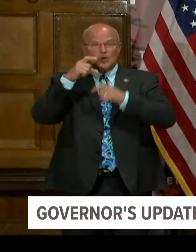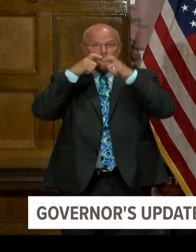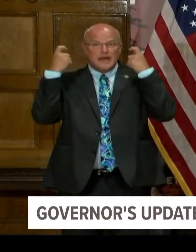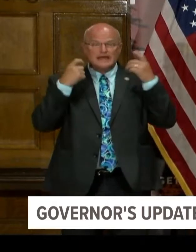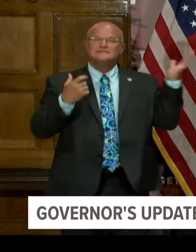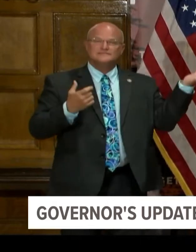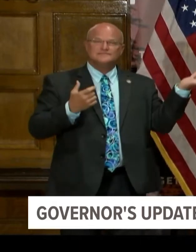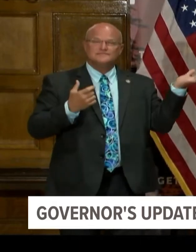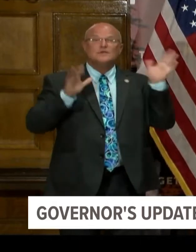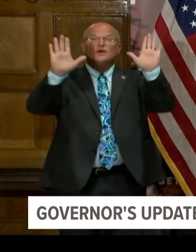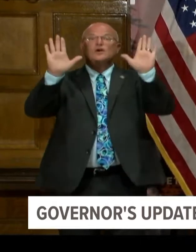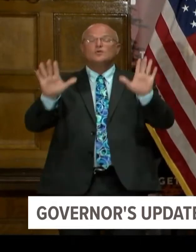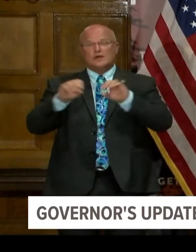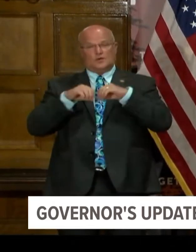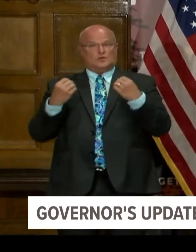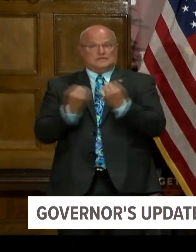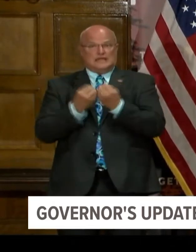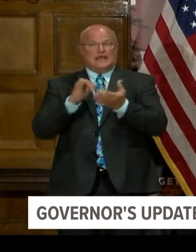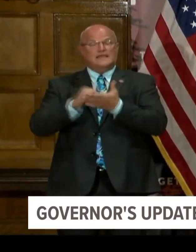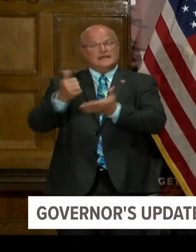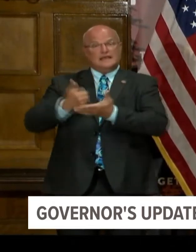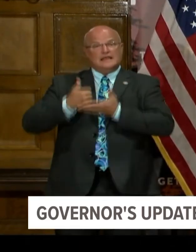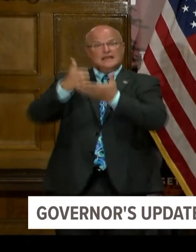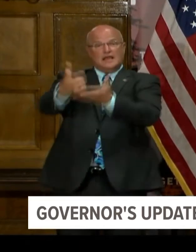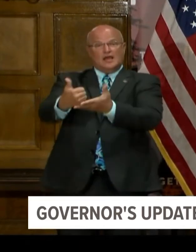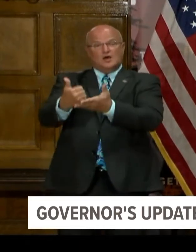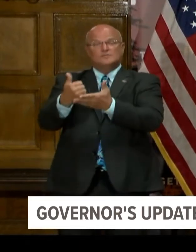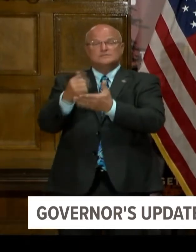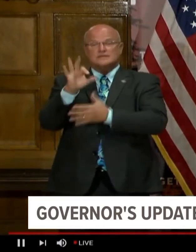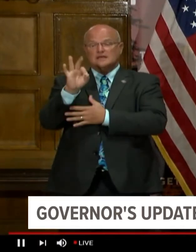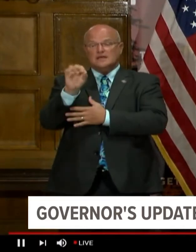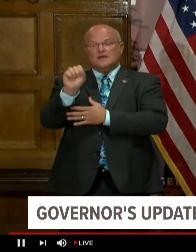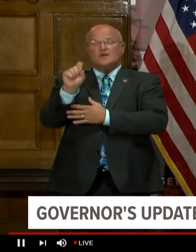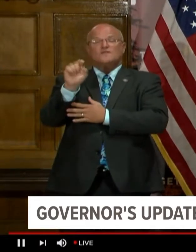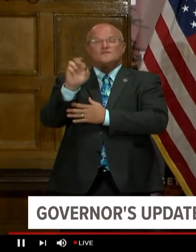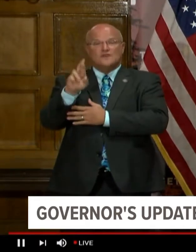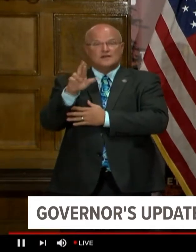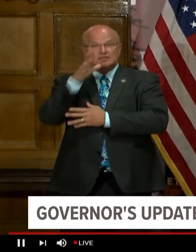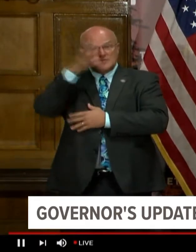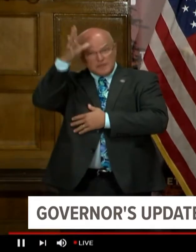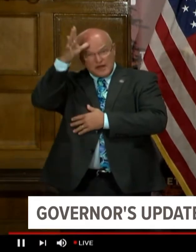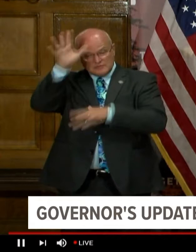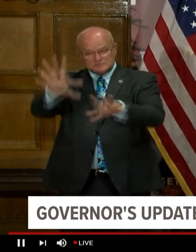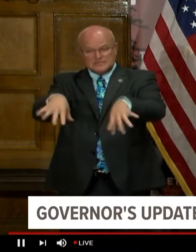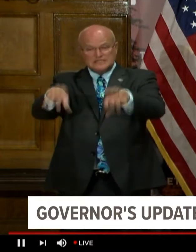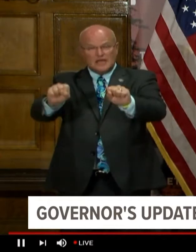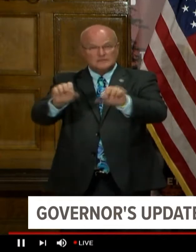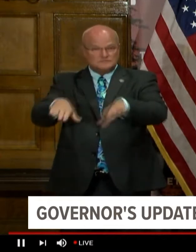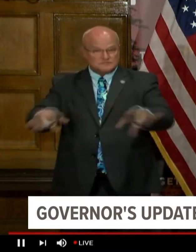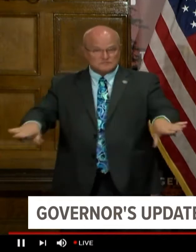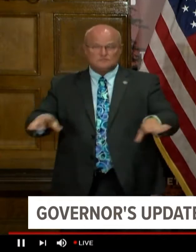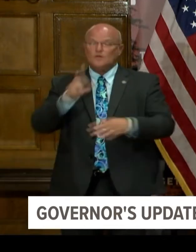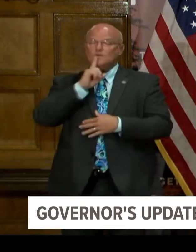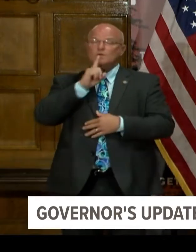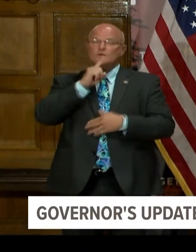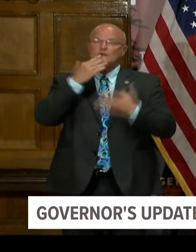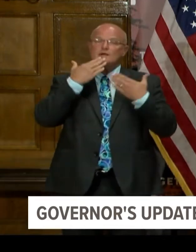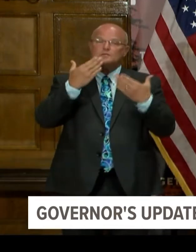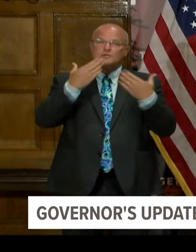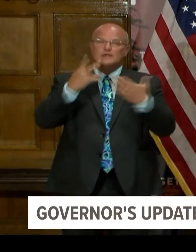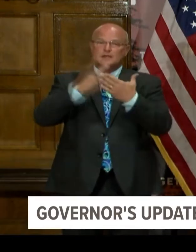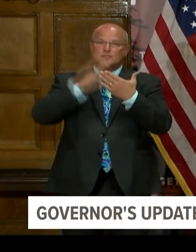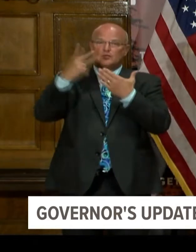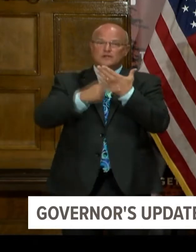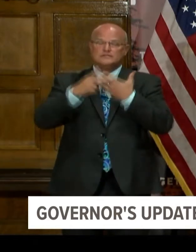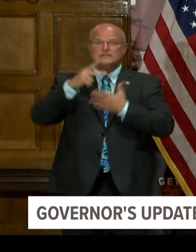great organization that helps foster parents and adoption, and we really appreciate